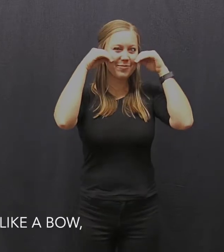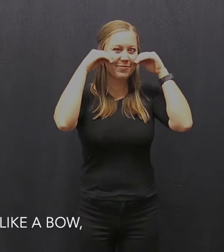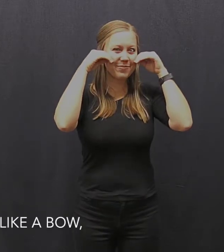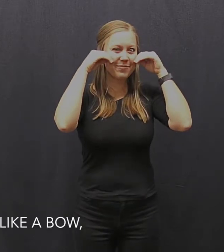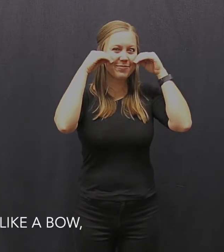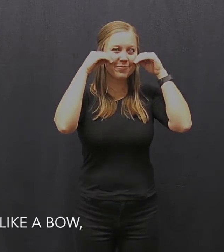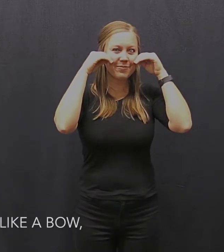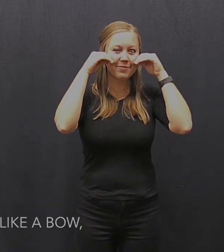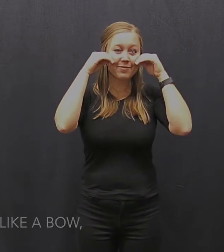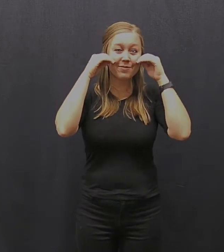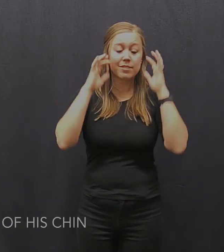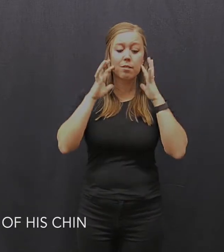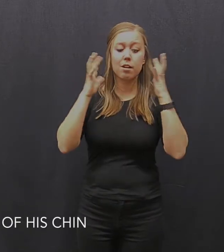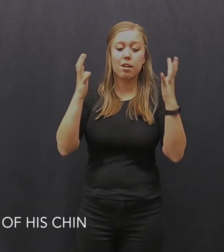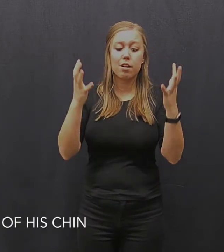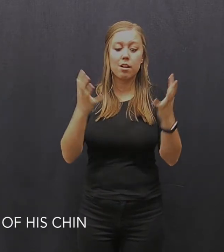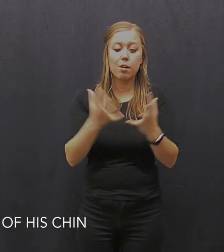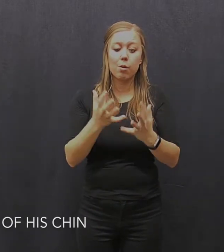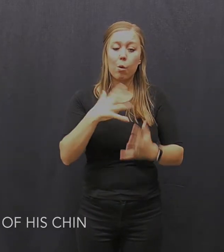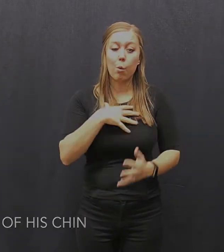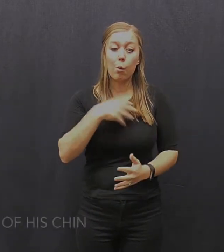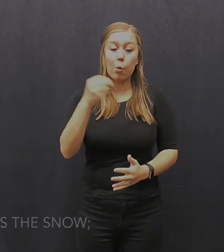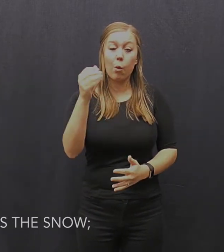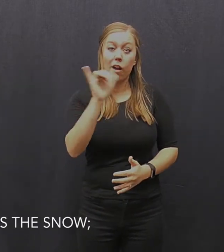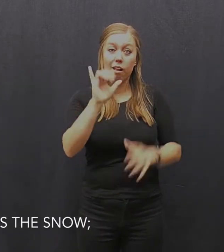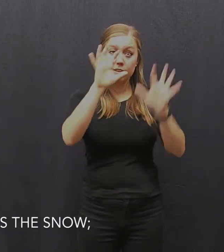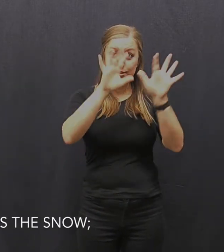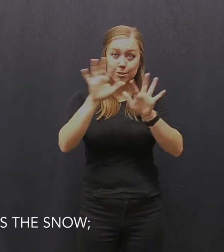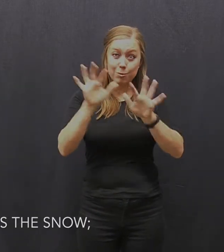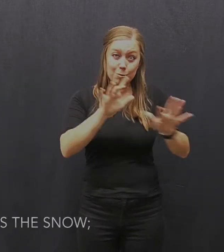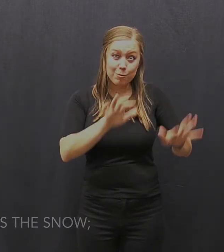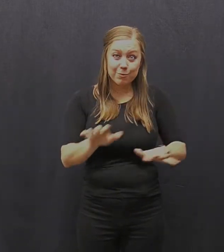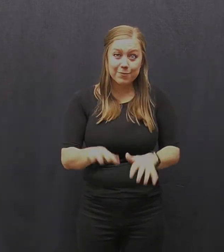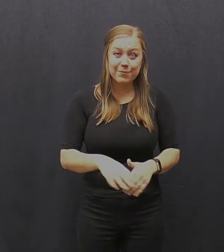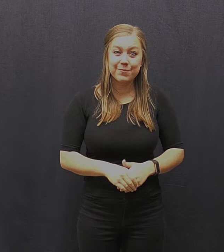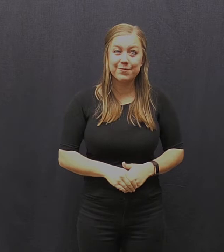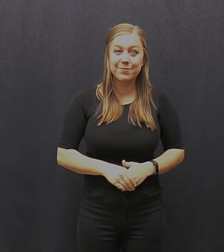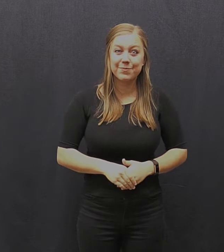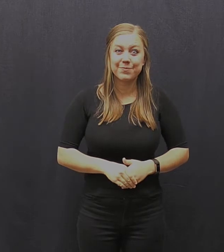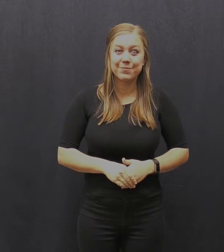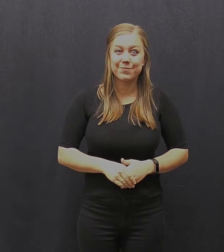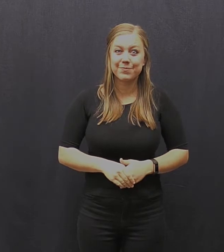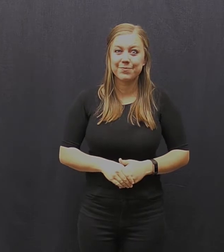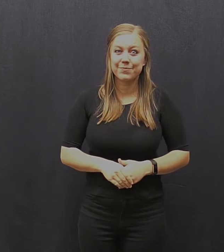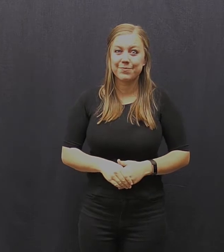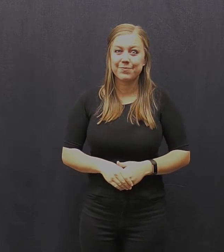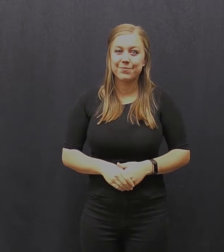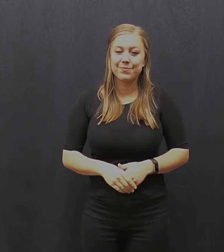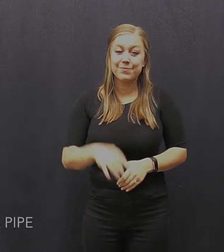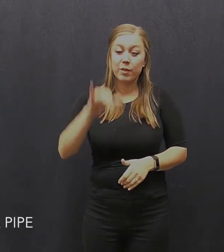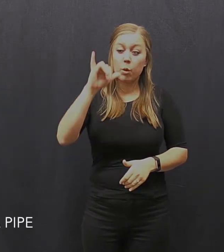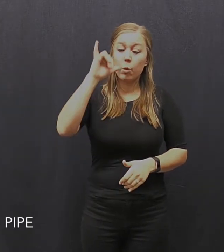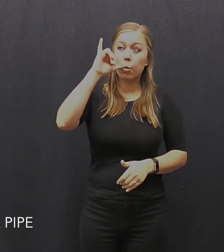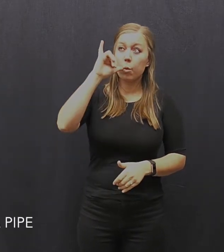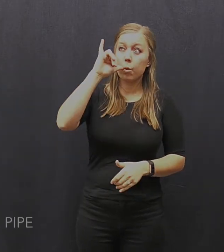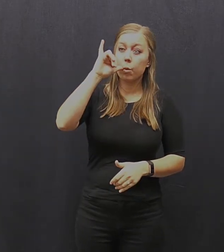like a bow, and the beard of his chin was white as the snow. The stump of a pipe he held tight in his